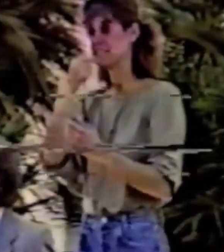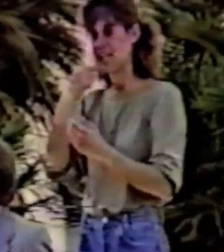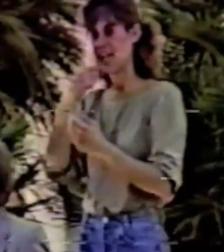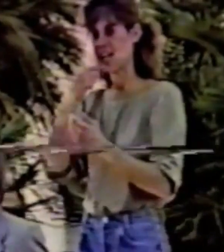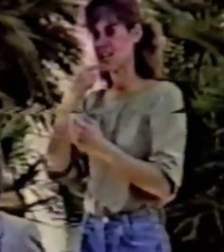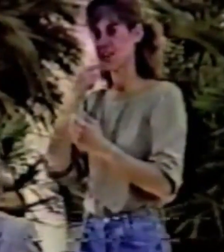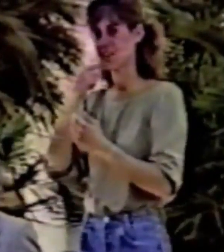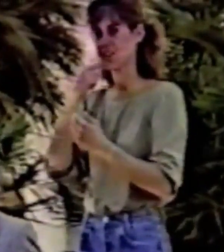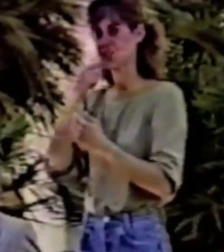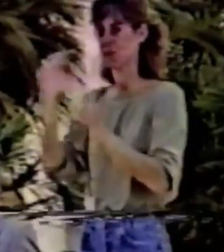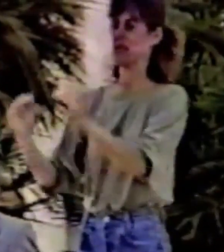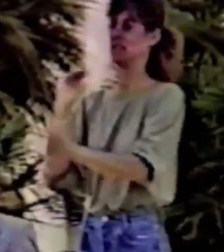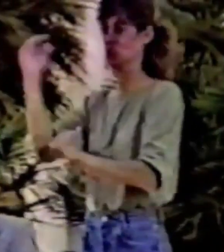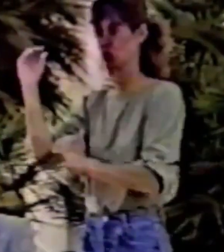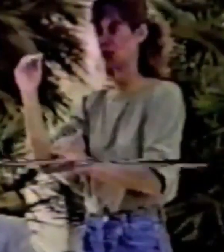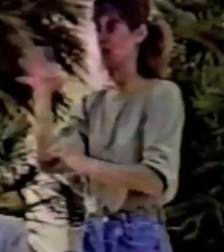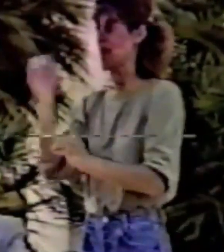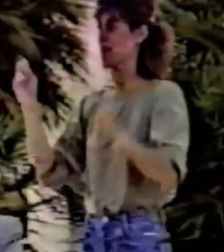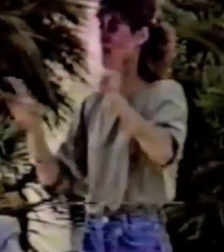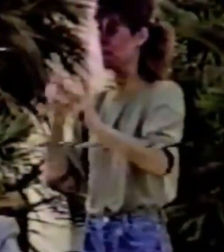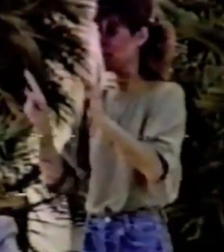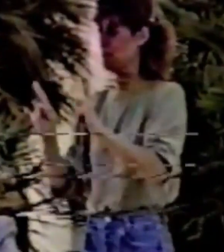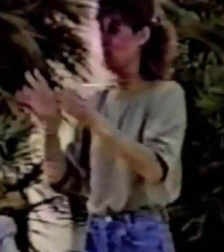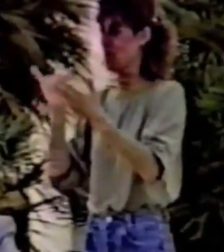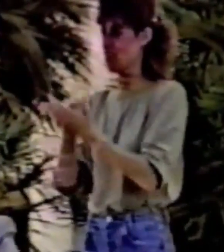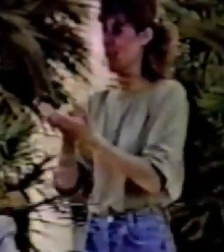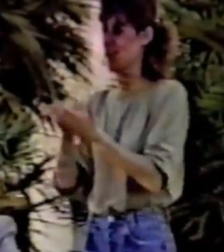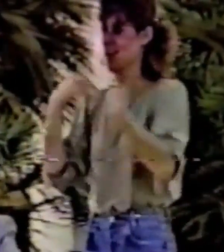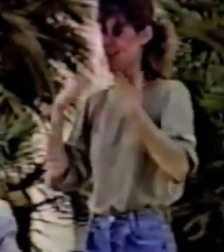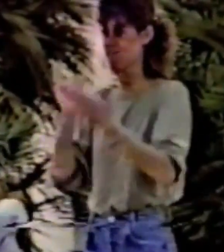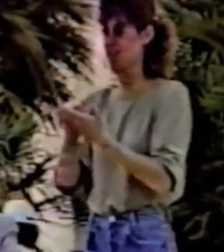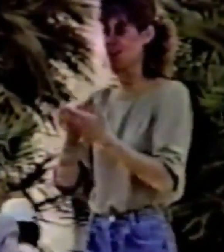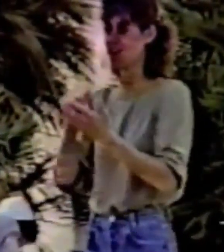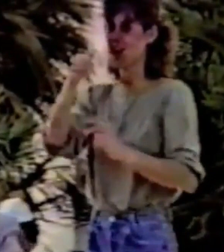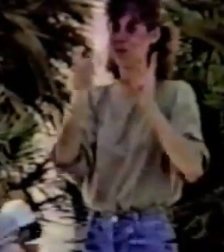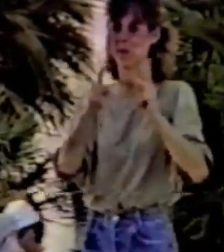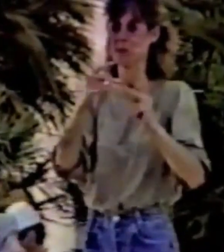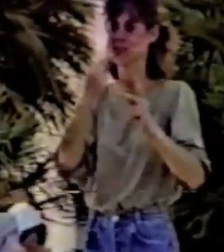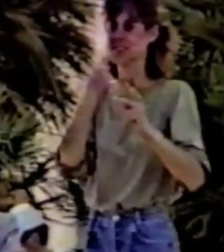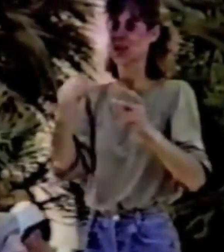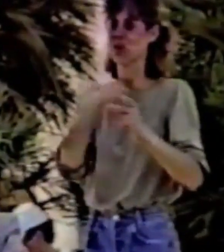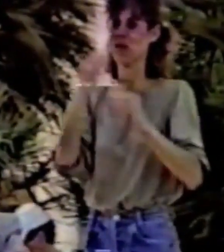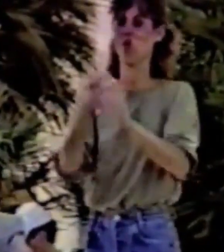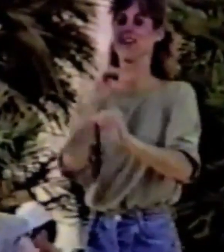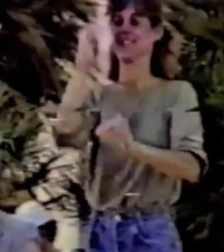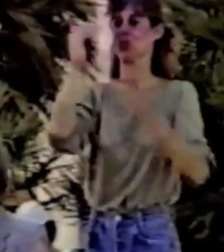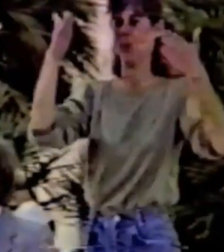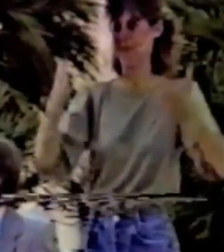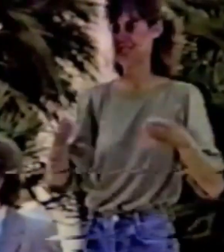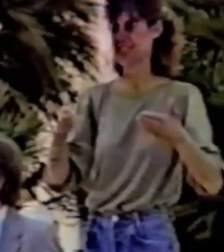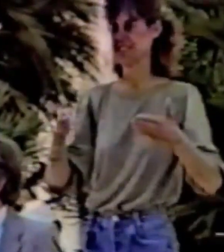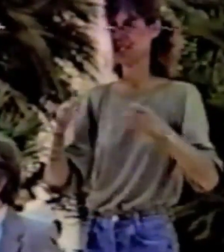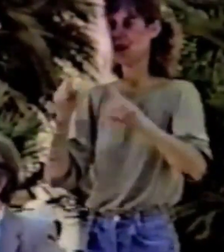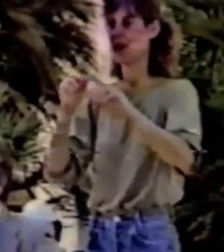be extreme. And those of us who hold it are said to be extremists. And the